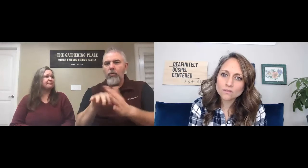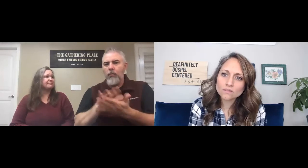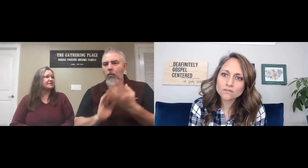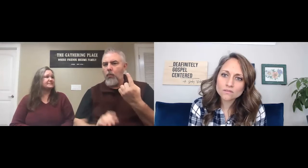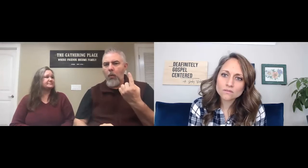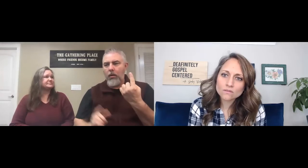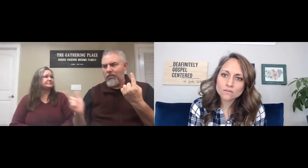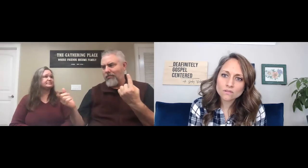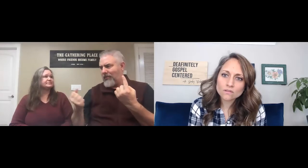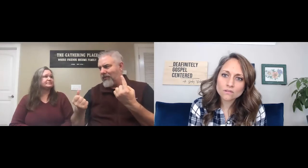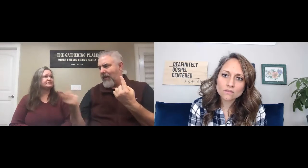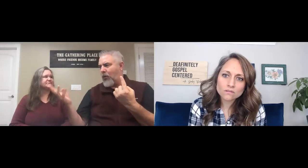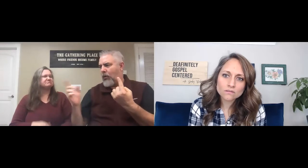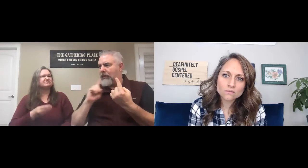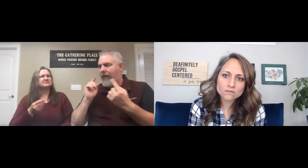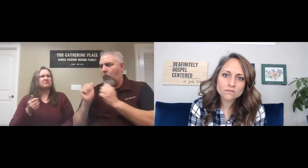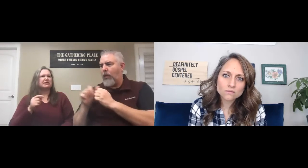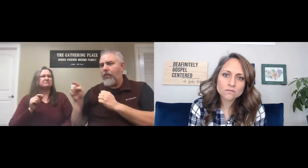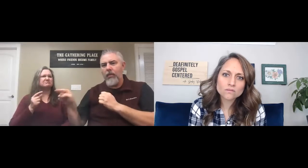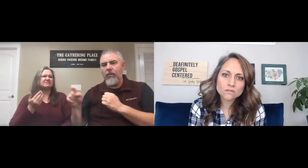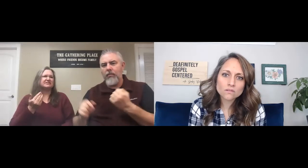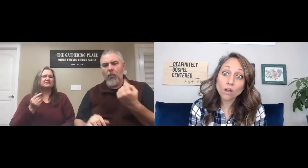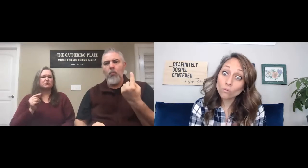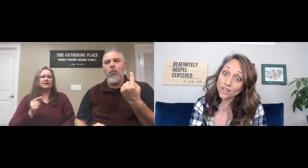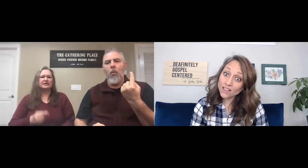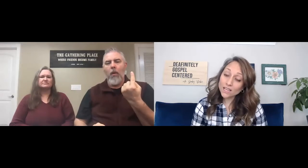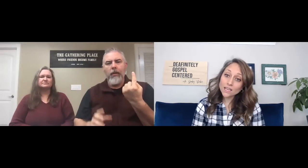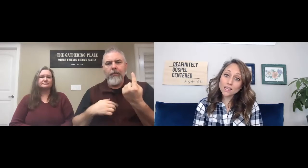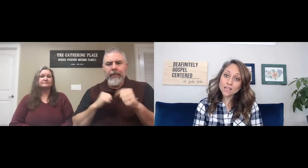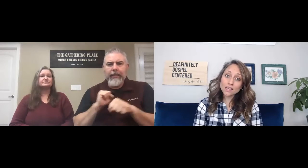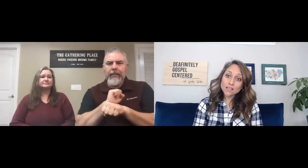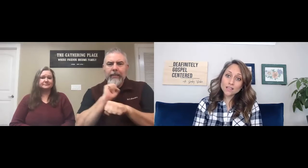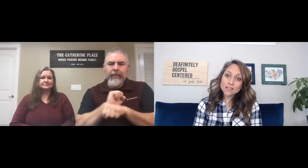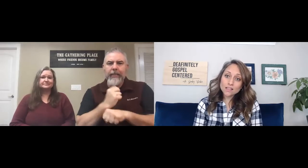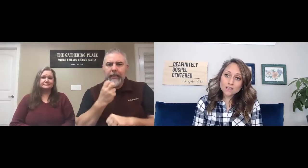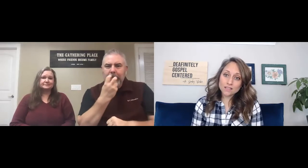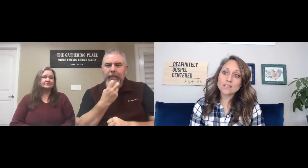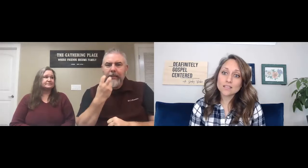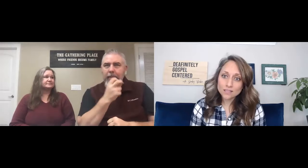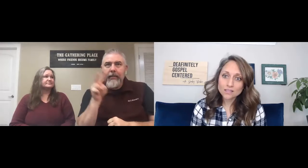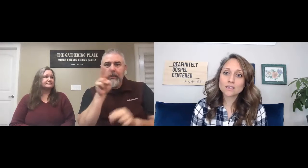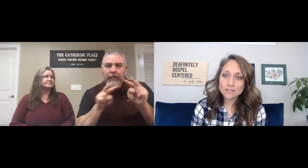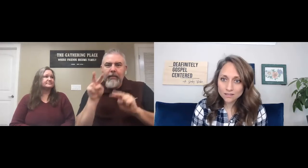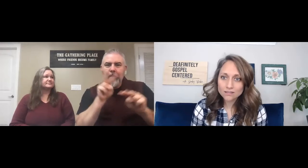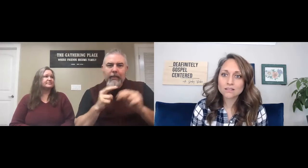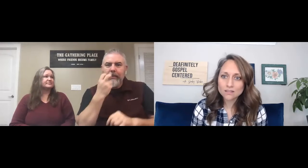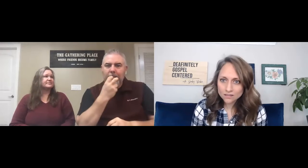my family and in my mainstream program. She had more deaf people in her mainstream, so I had to